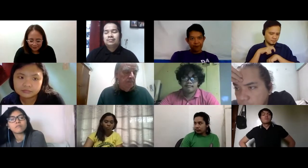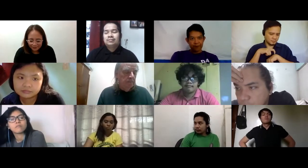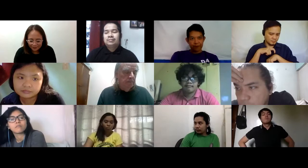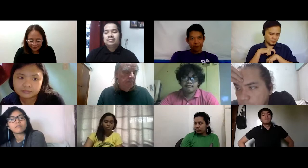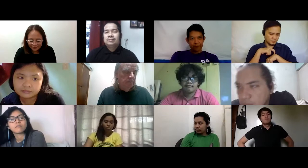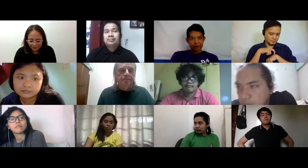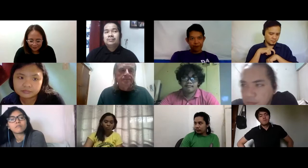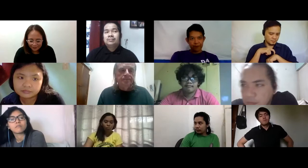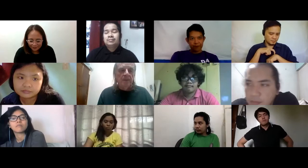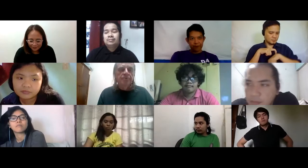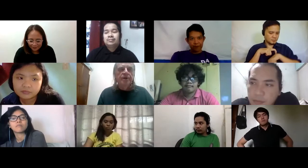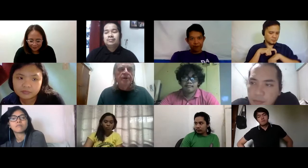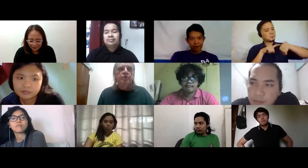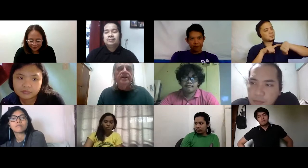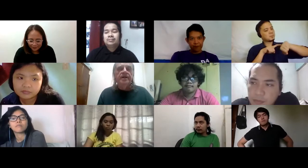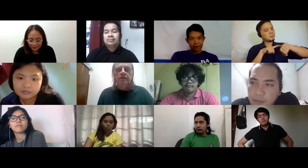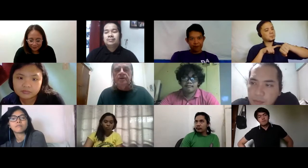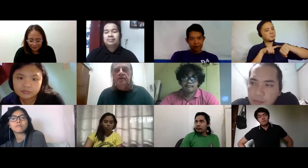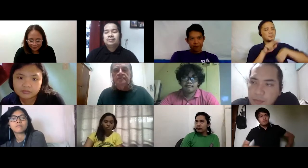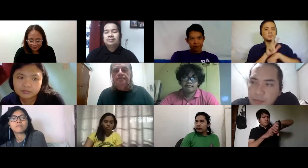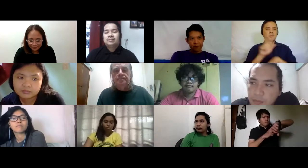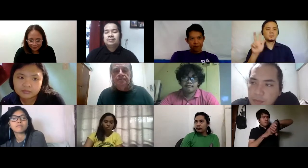2:20, 3:20 your time.